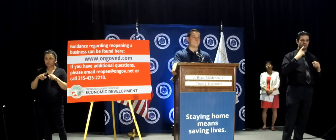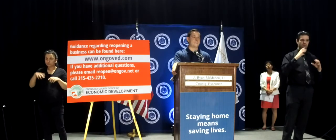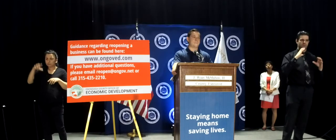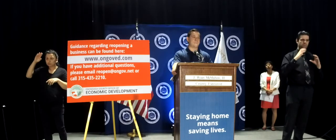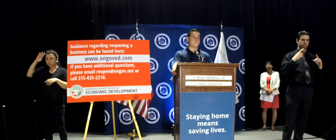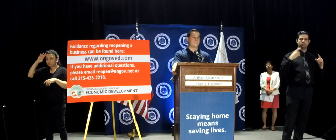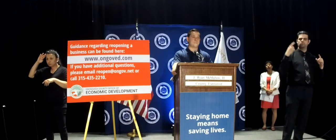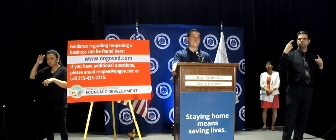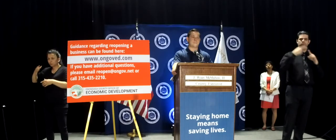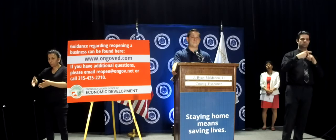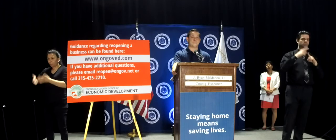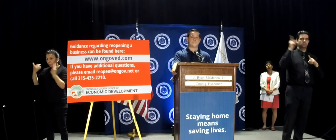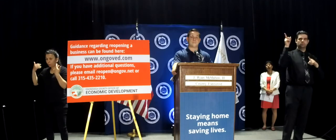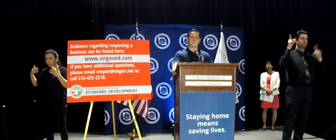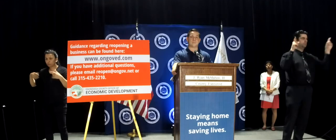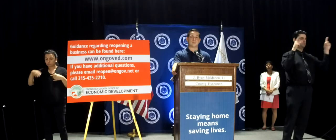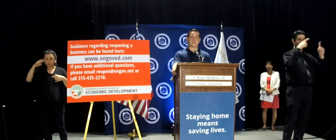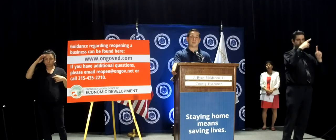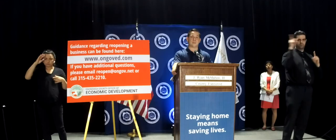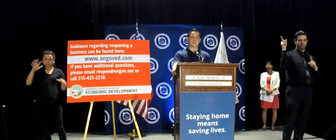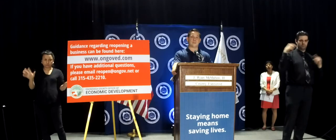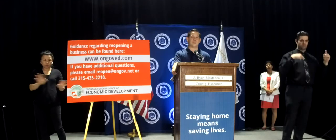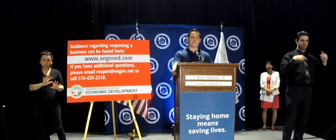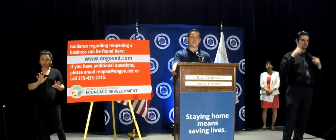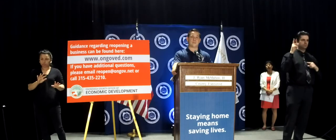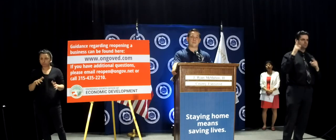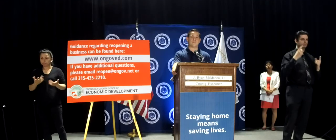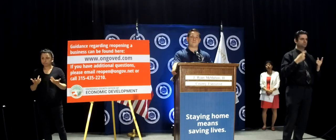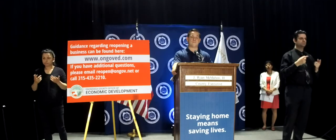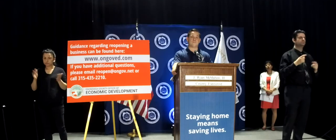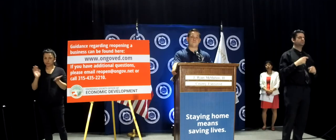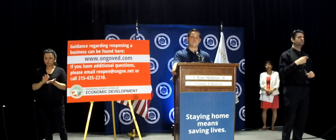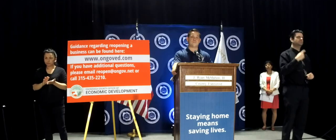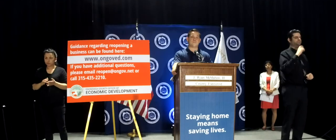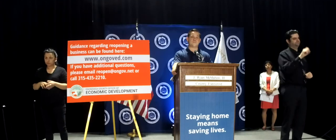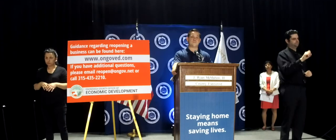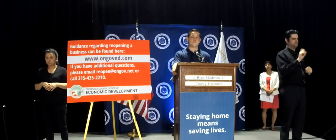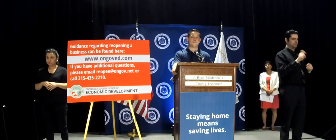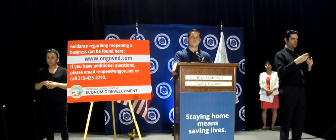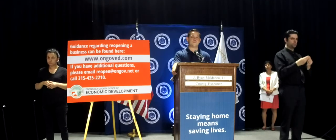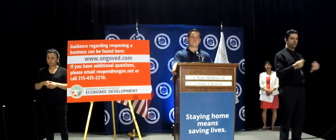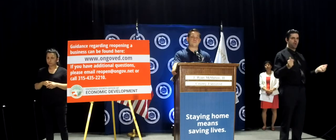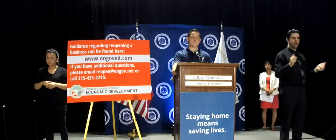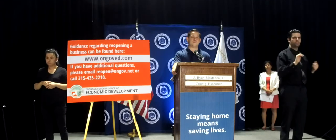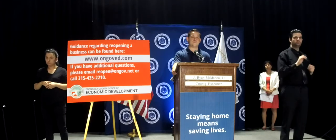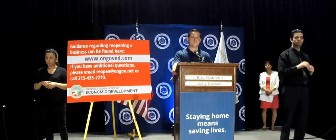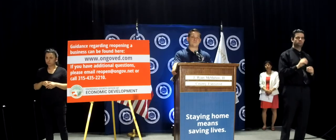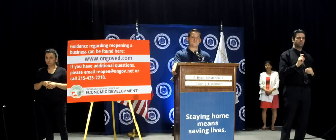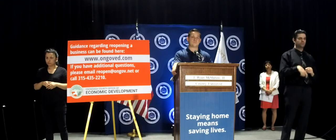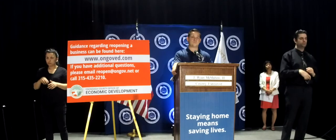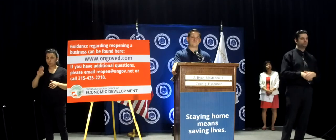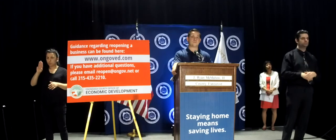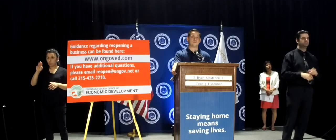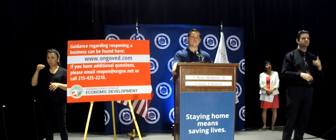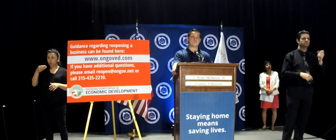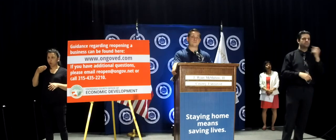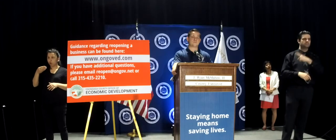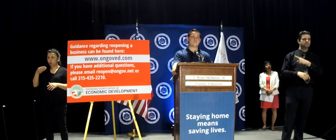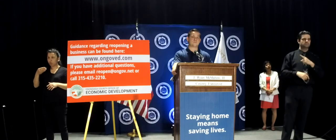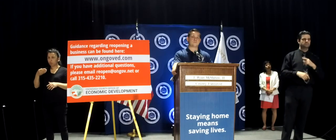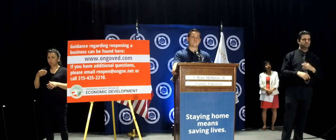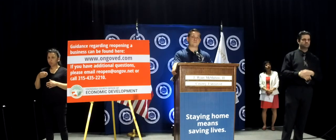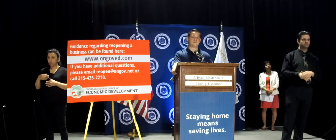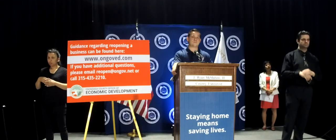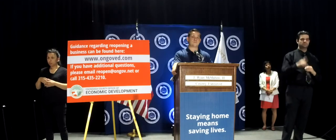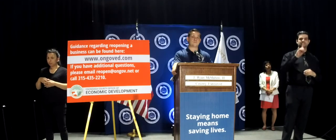quickly. Will the planning of reopening Destiny USA look any different given the layout and just close